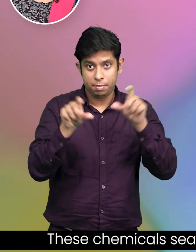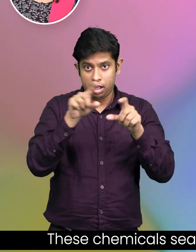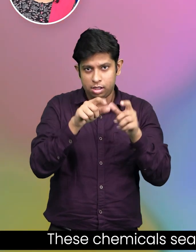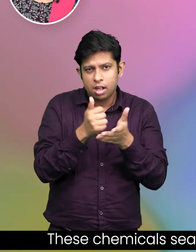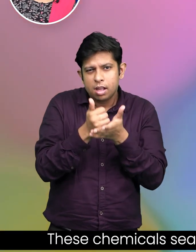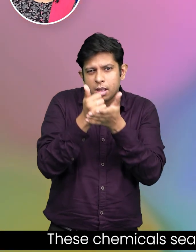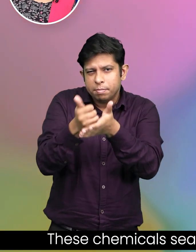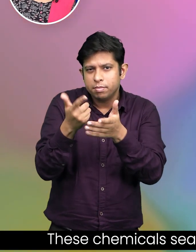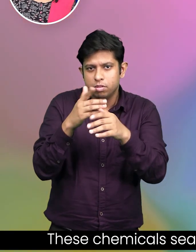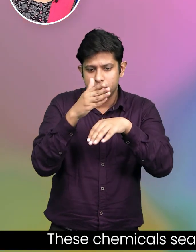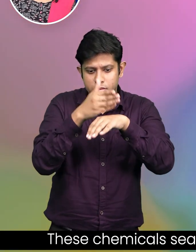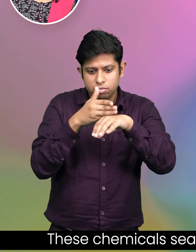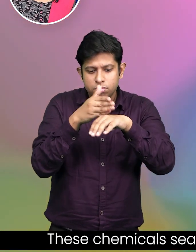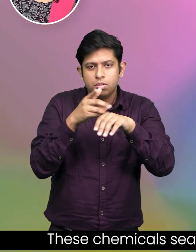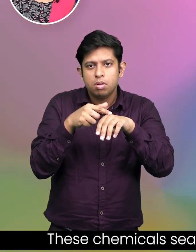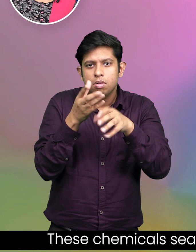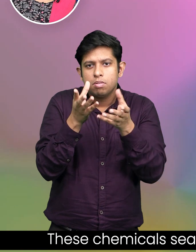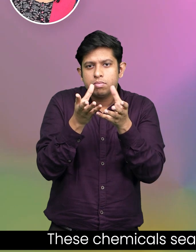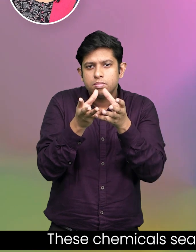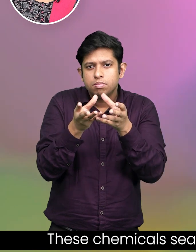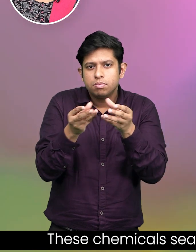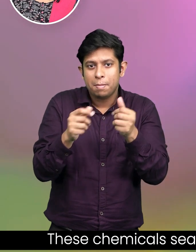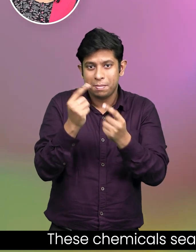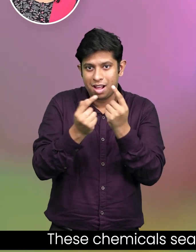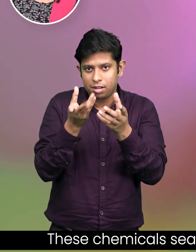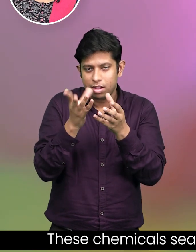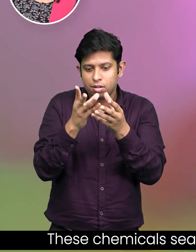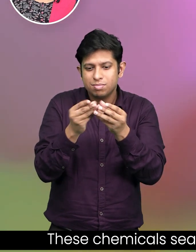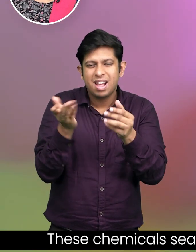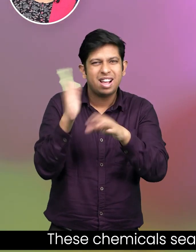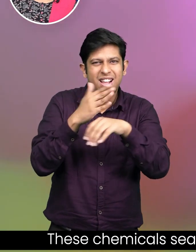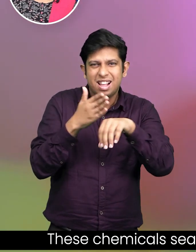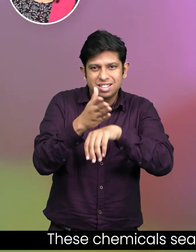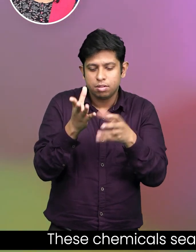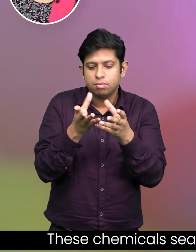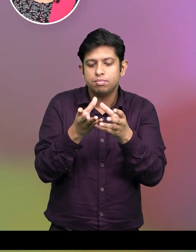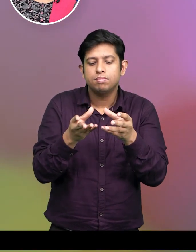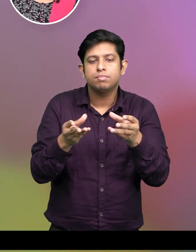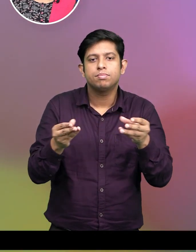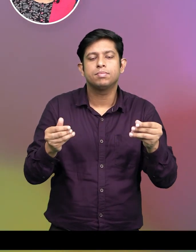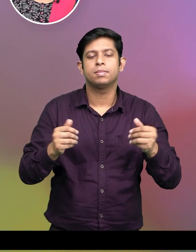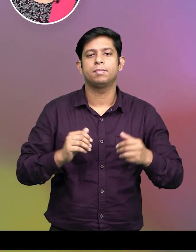These chemicals seal the wound and help the plant to